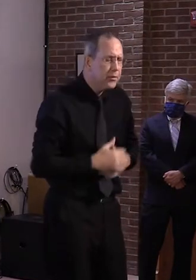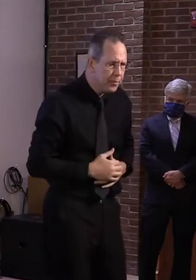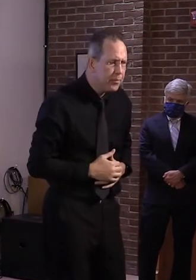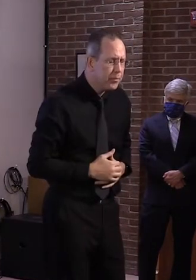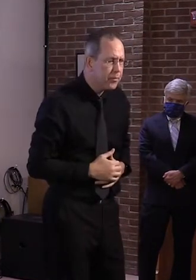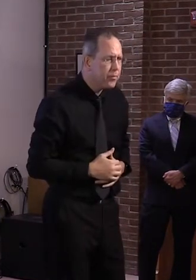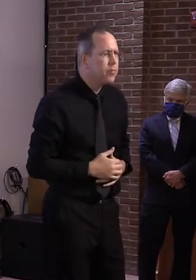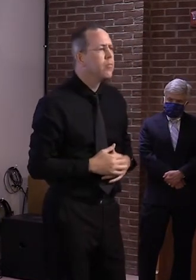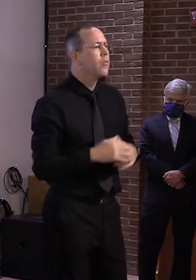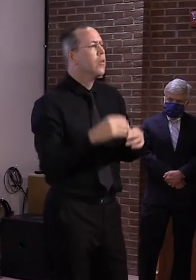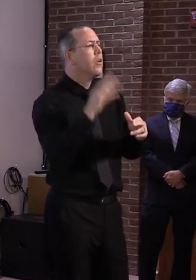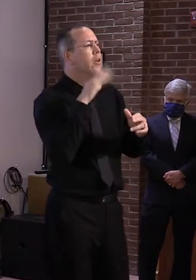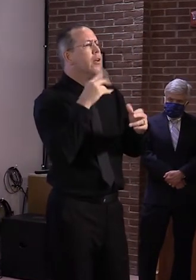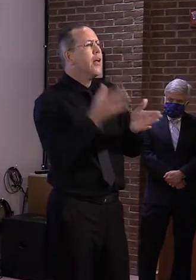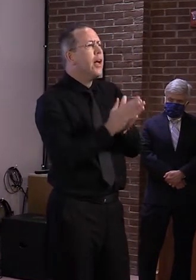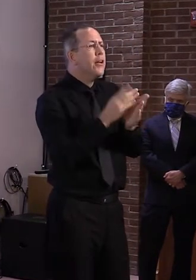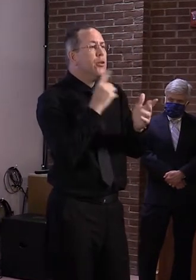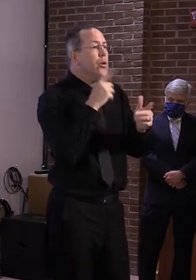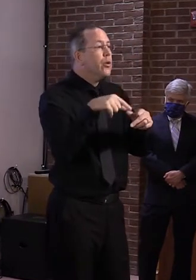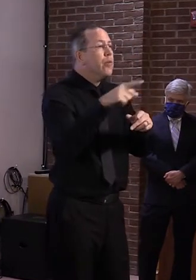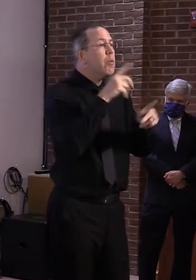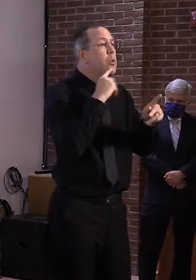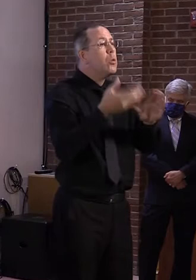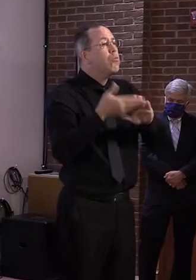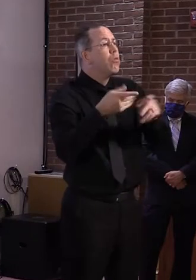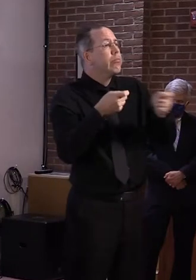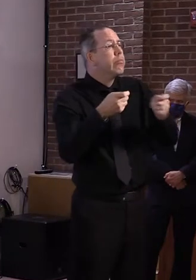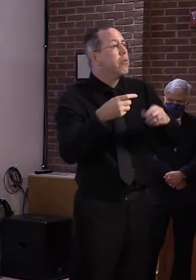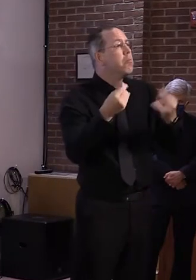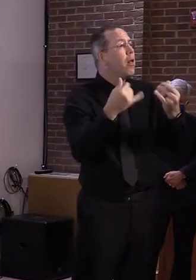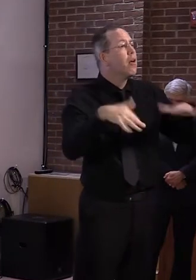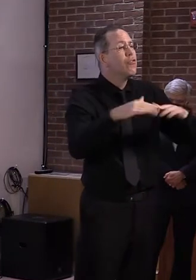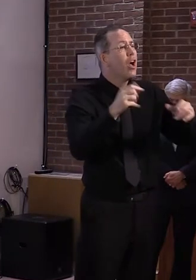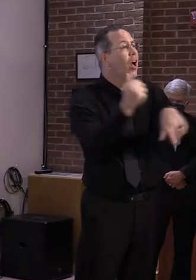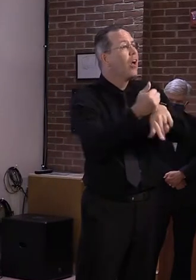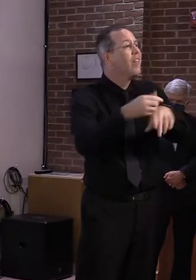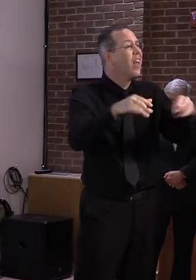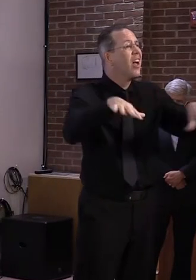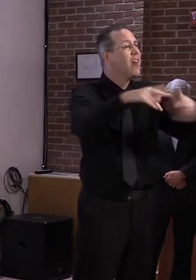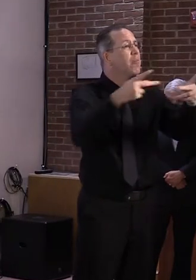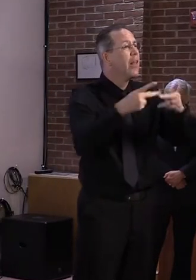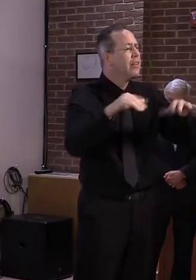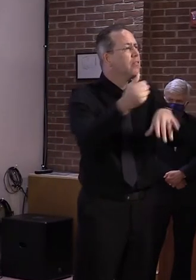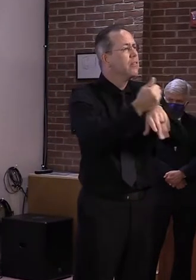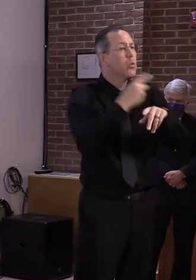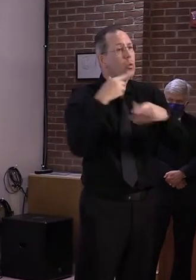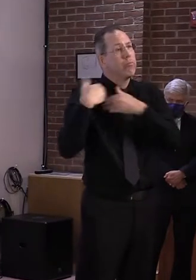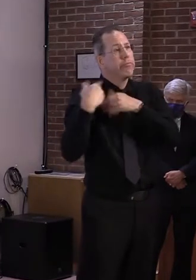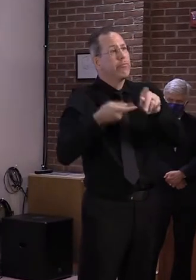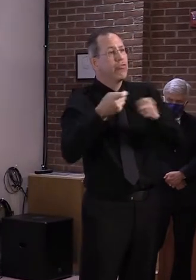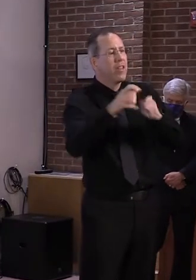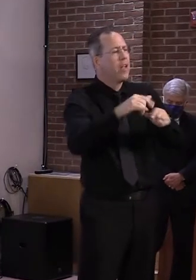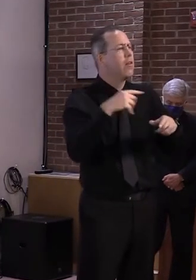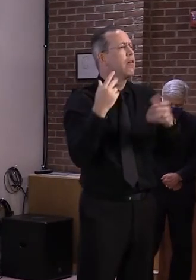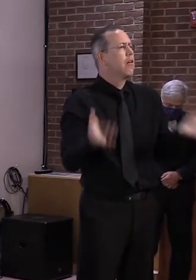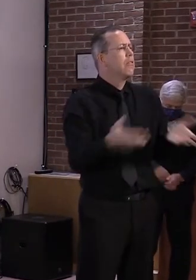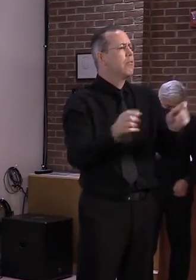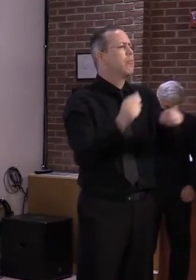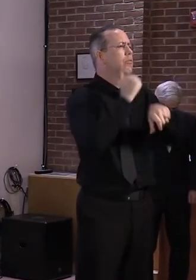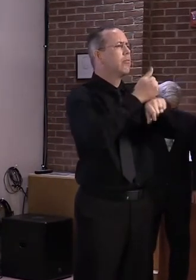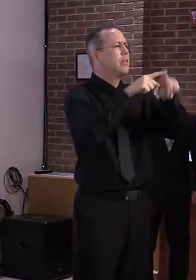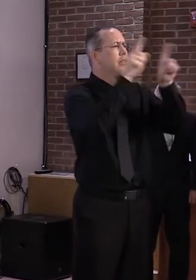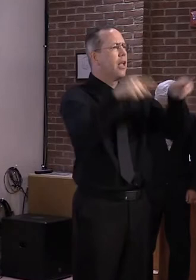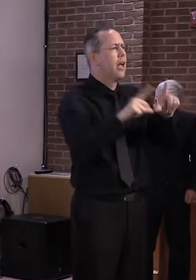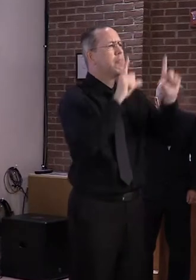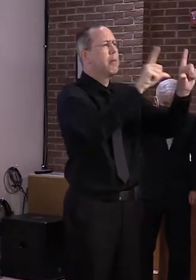of these sites to post signage of this guidance and to make hand washing or sanitizer available if possible.